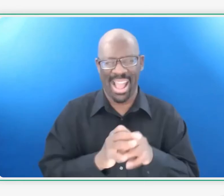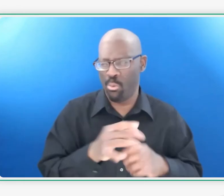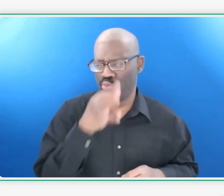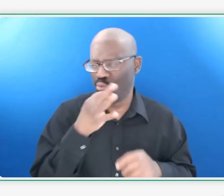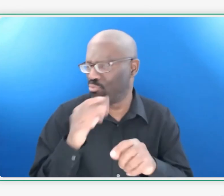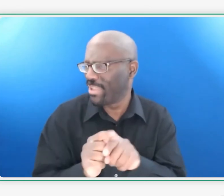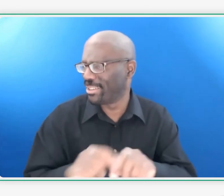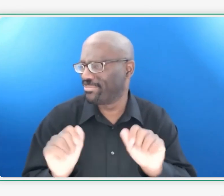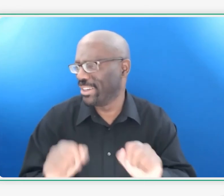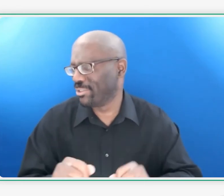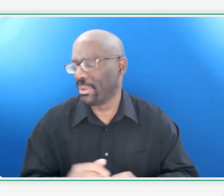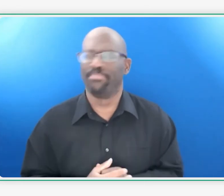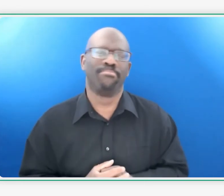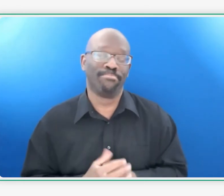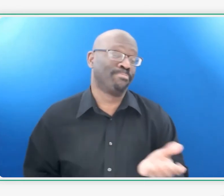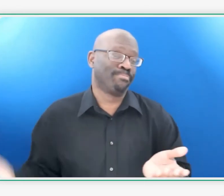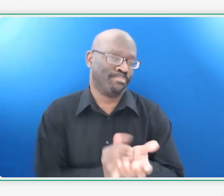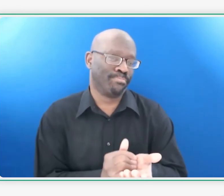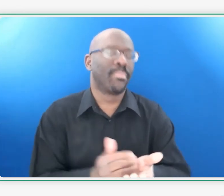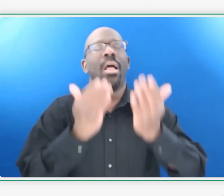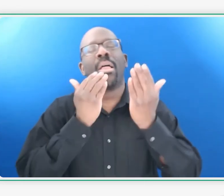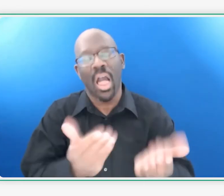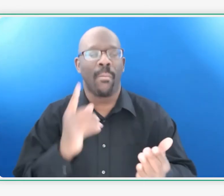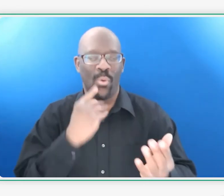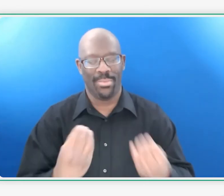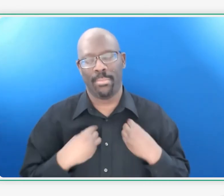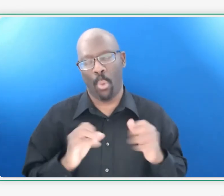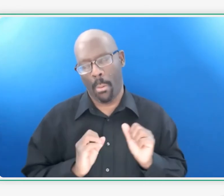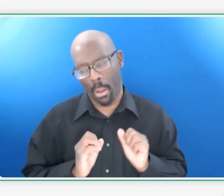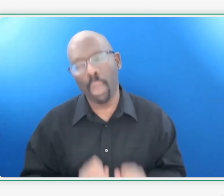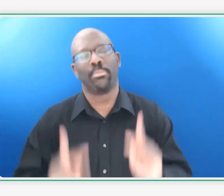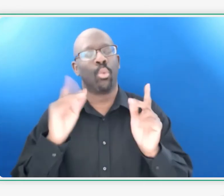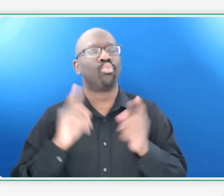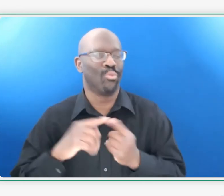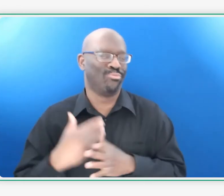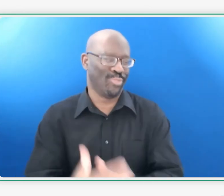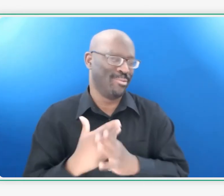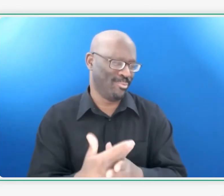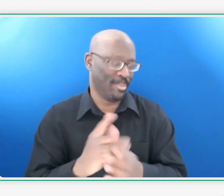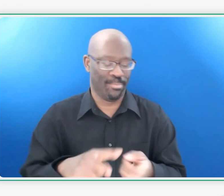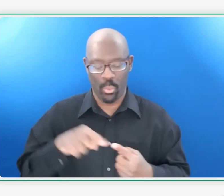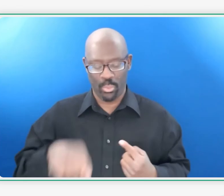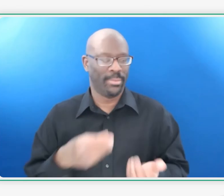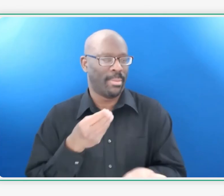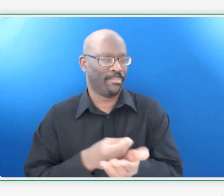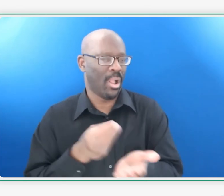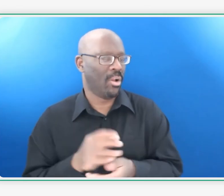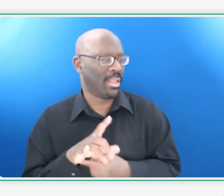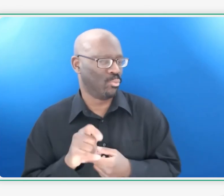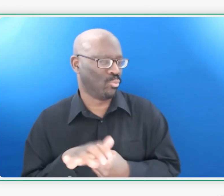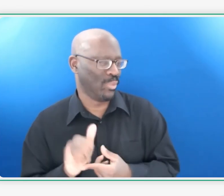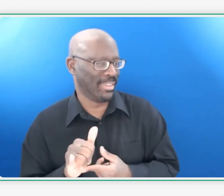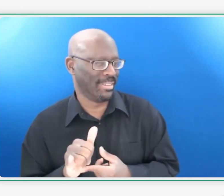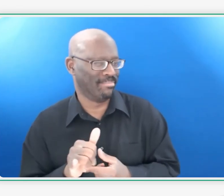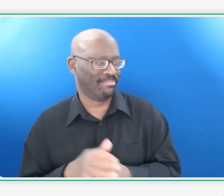you. And I'll try and get those answers to you as soon as possible. And again, thank you so much for giving me the opportunity to share